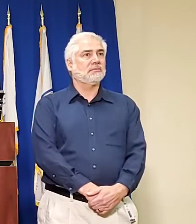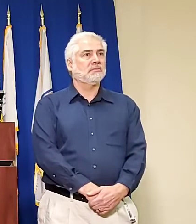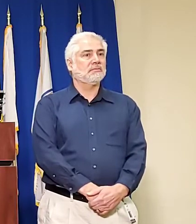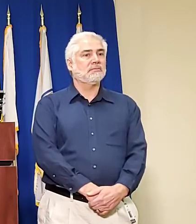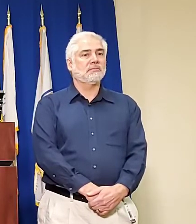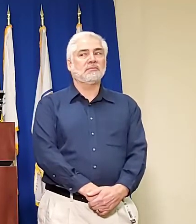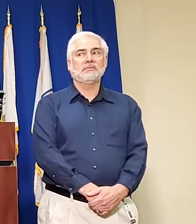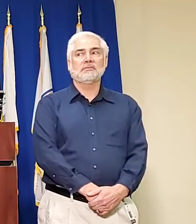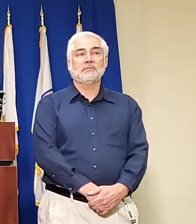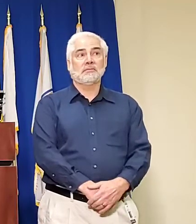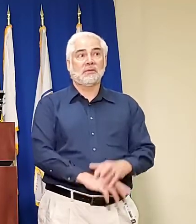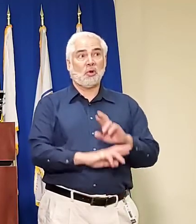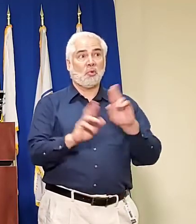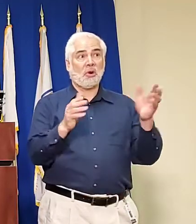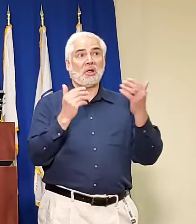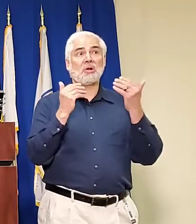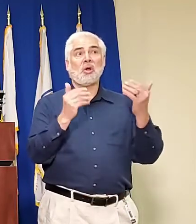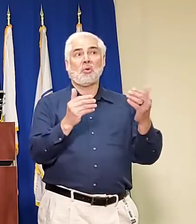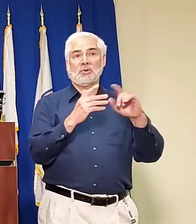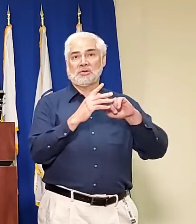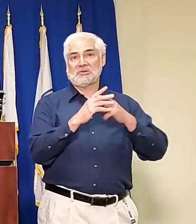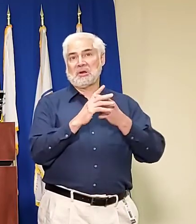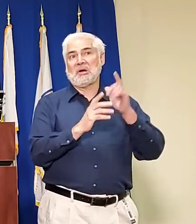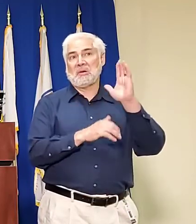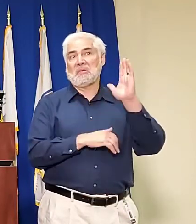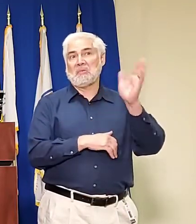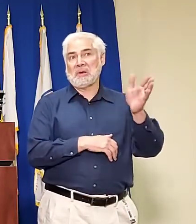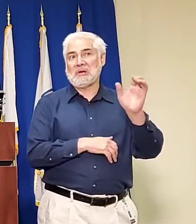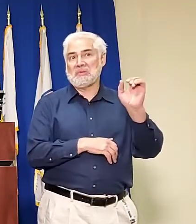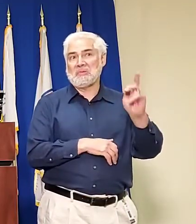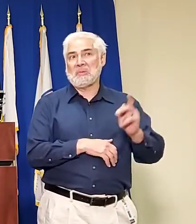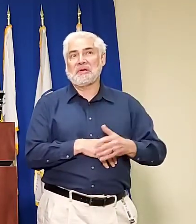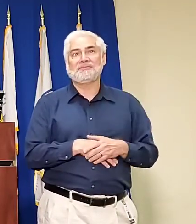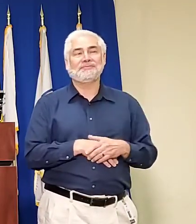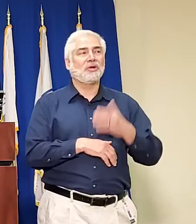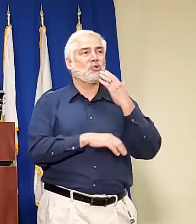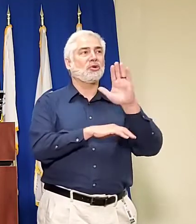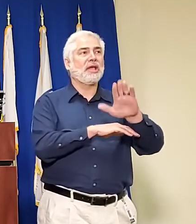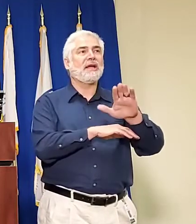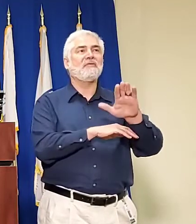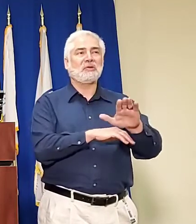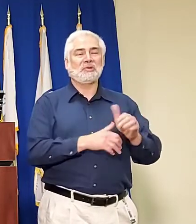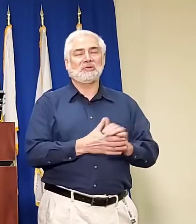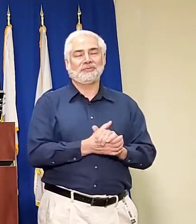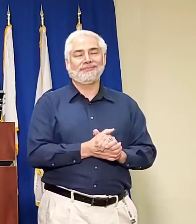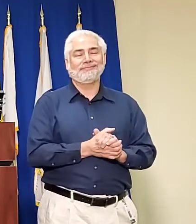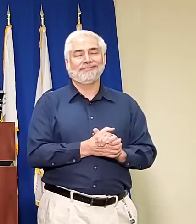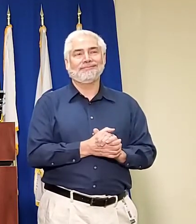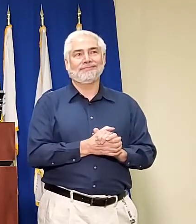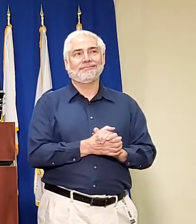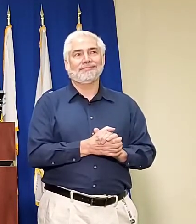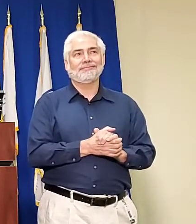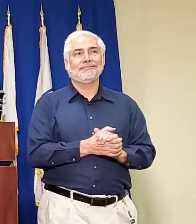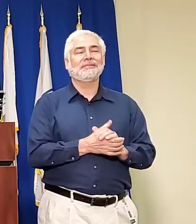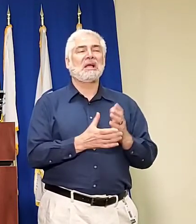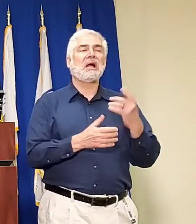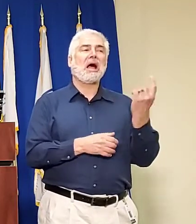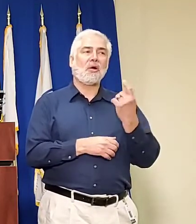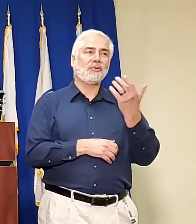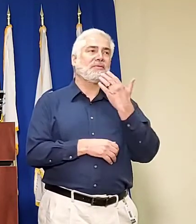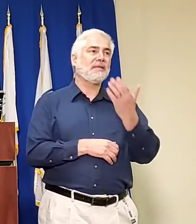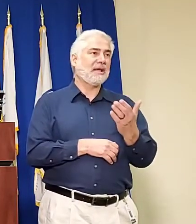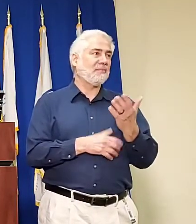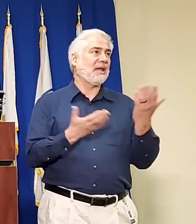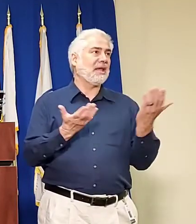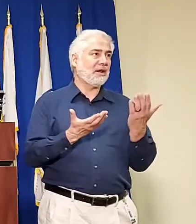If you are ready, we'll go ahead and get started. Good afternoon, everyone. And as always, thank you for